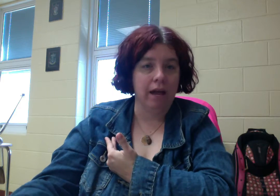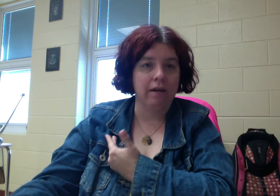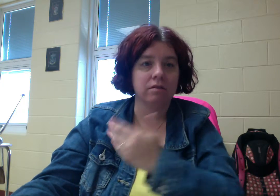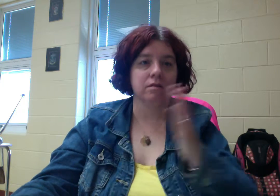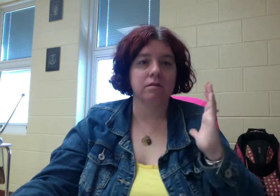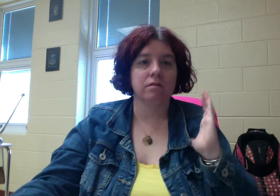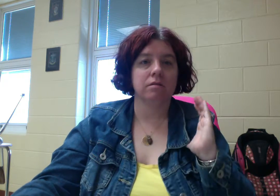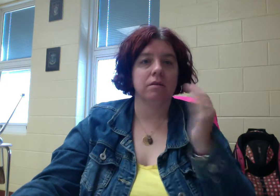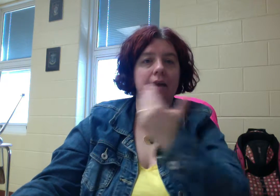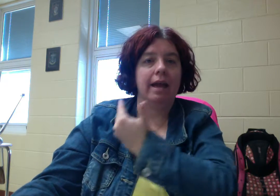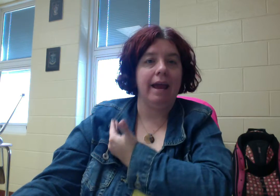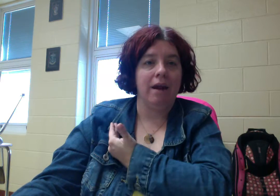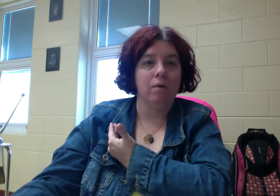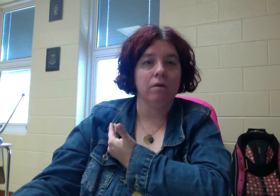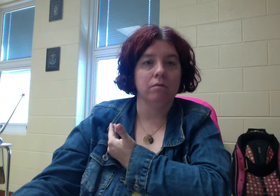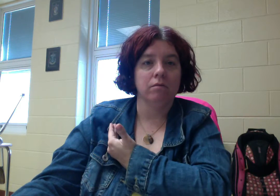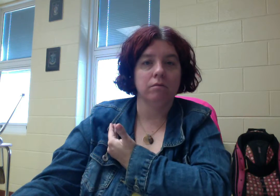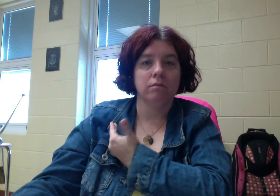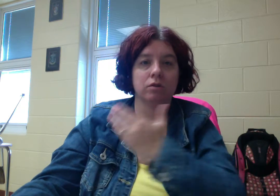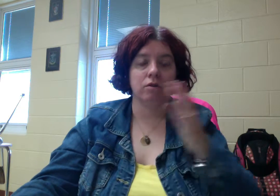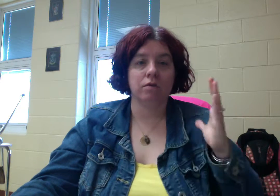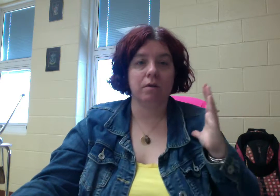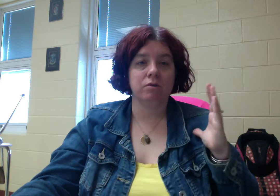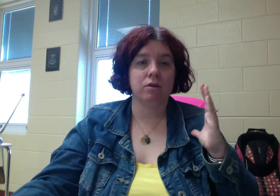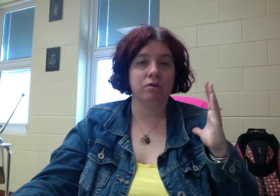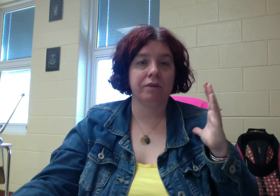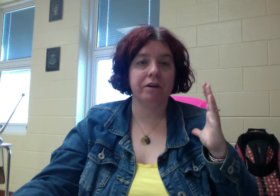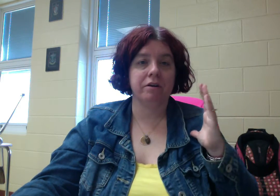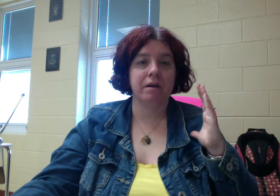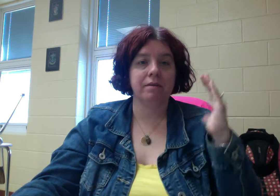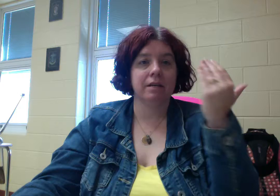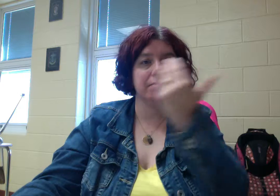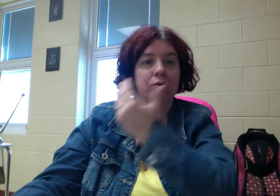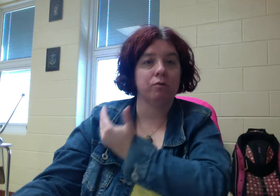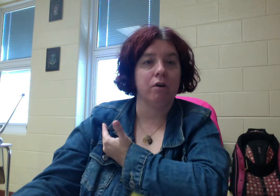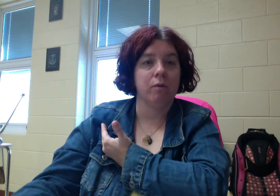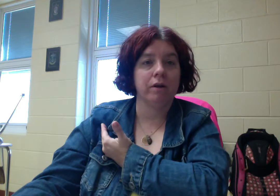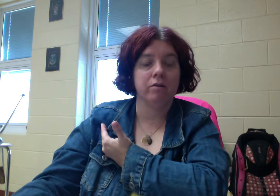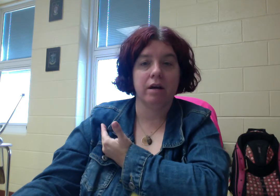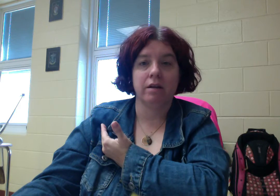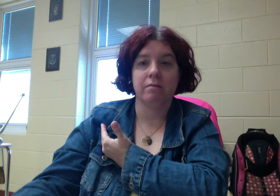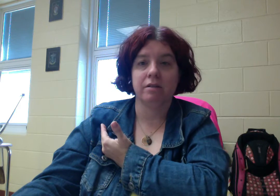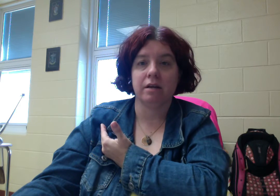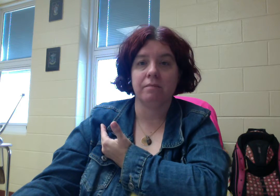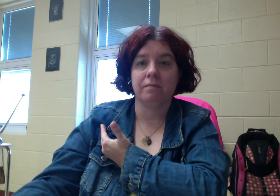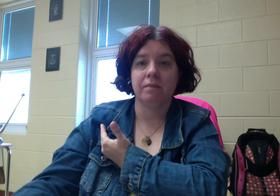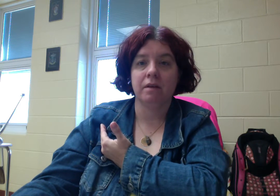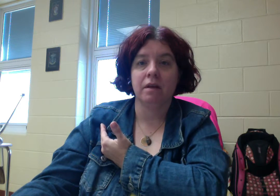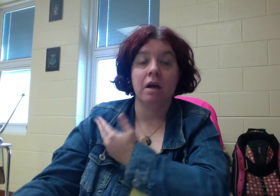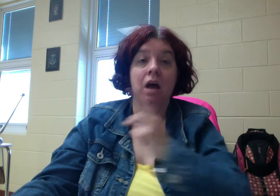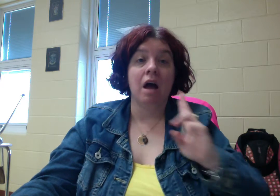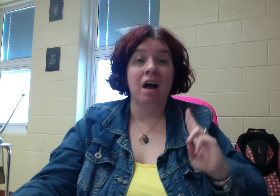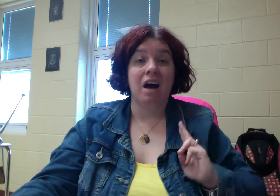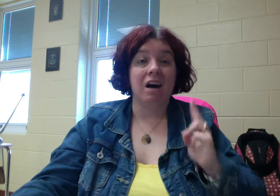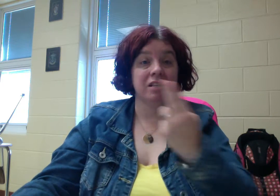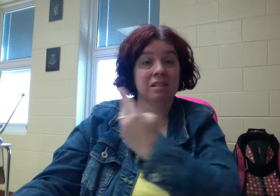class. Our. So your thumb starts over here on your dominant side, pulls all the way to your non-dominant side.